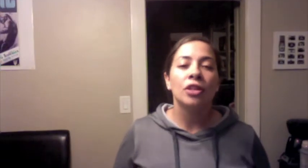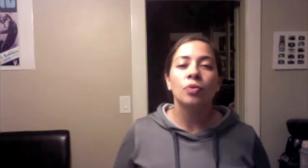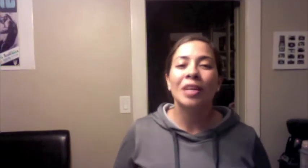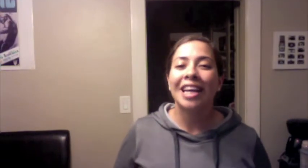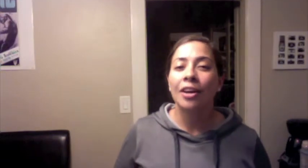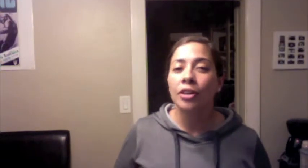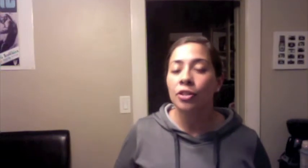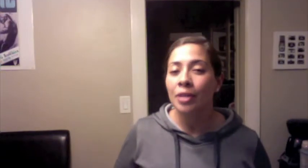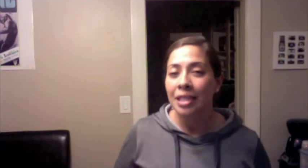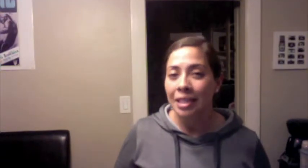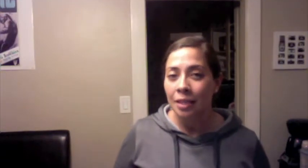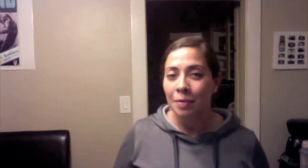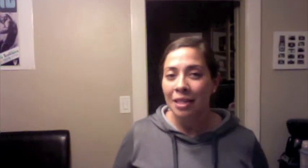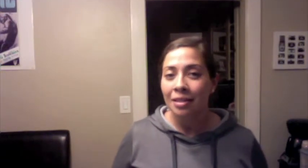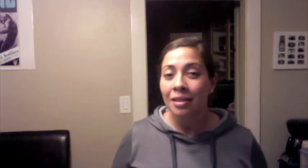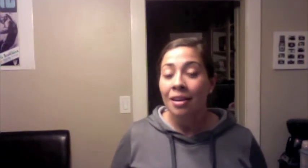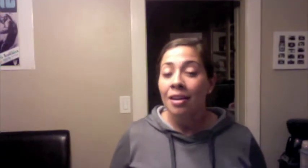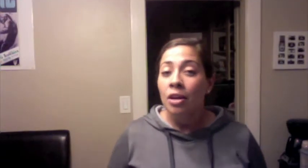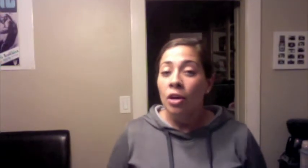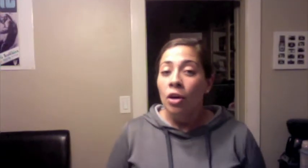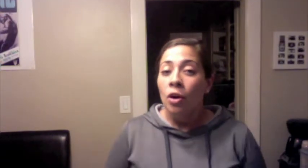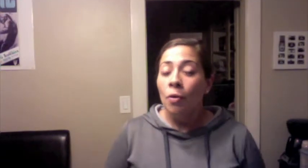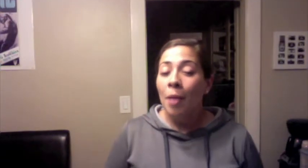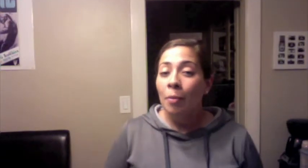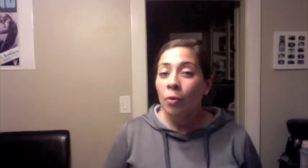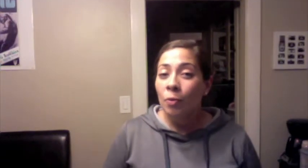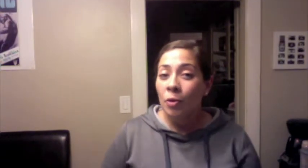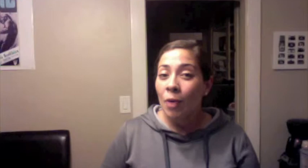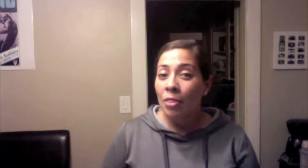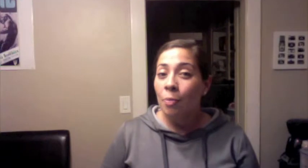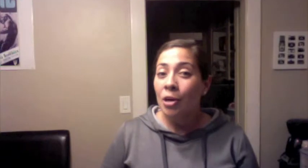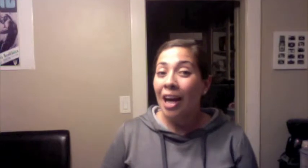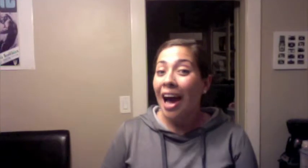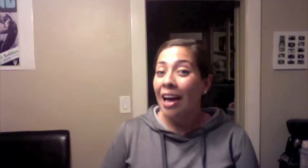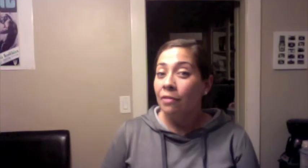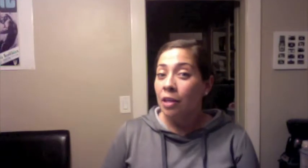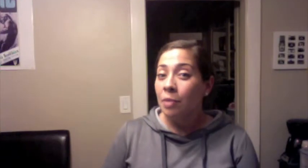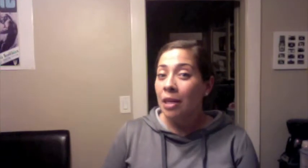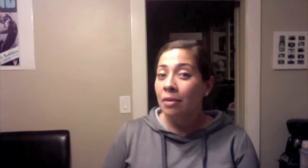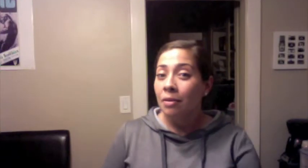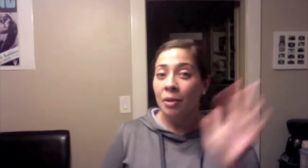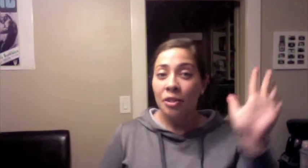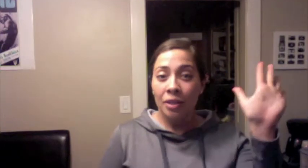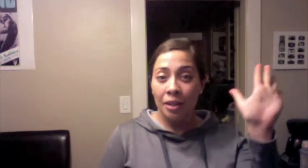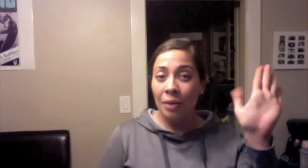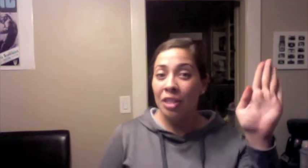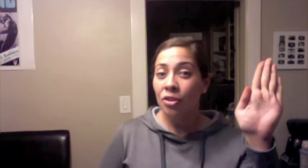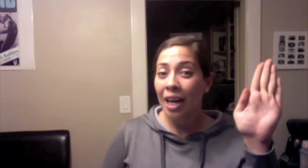what characteristics means. Remember when we read the book Ivy and Bean? Raise your hand, raise your hand.